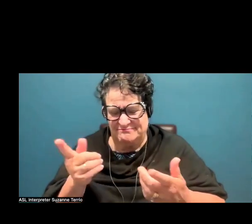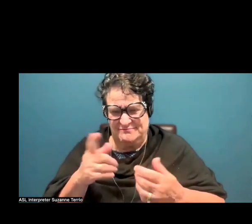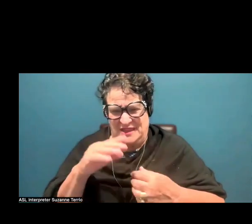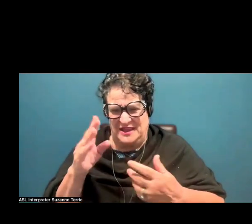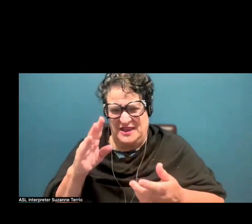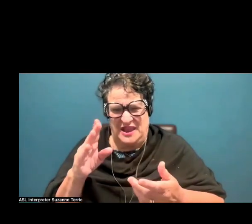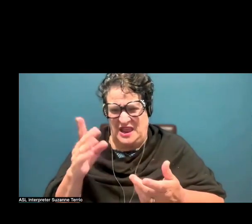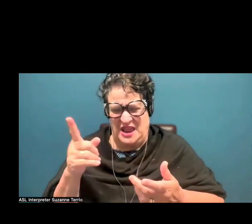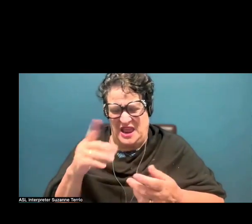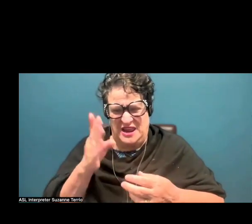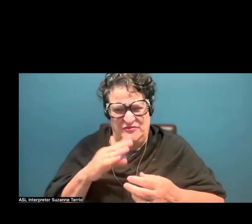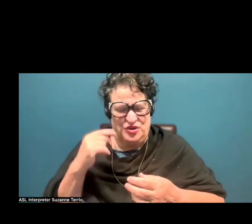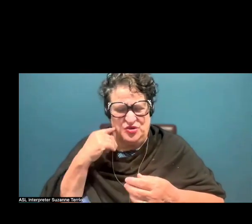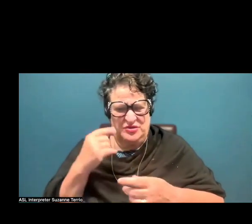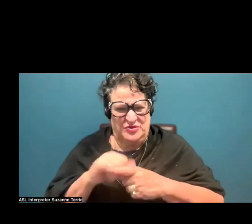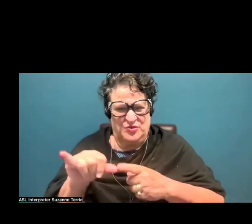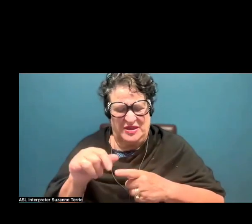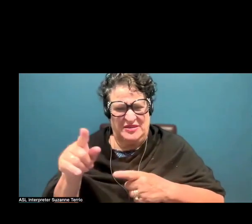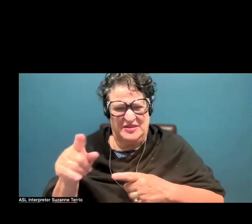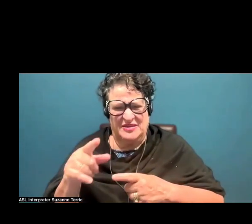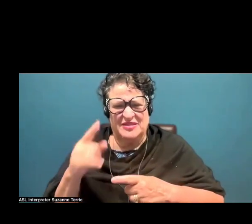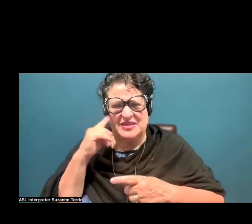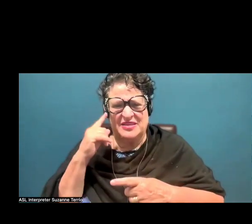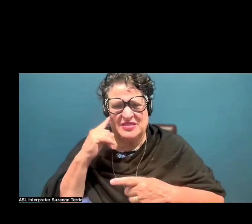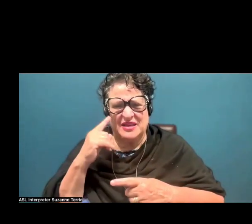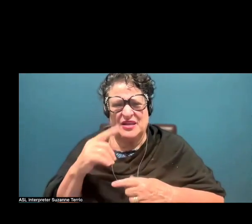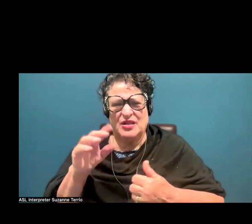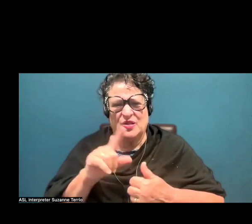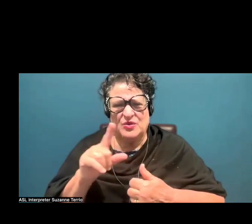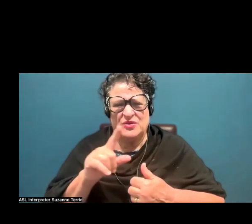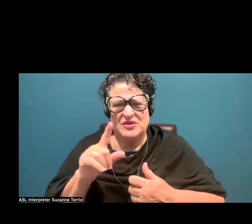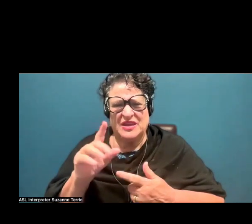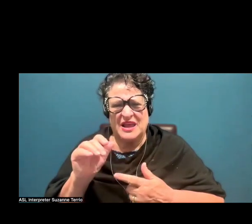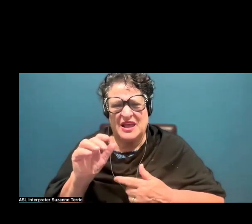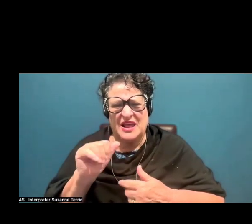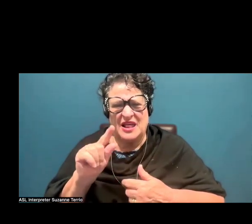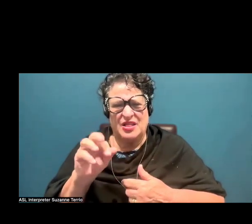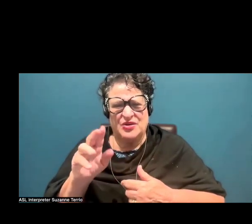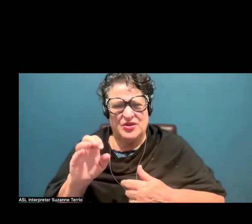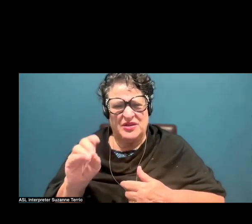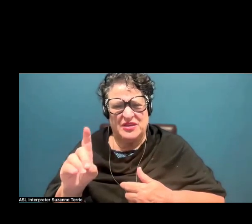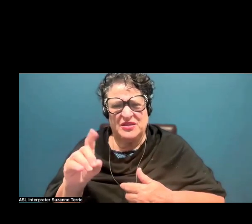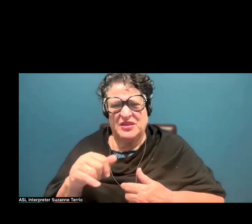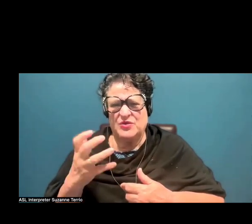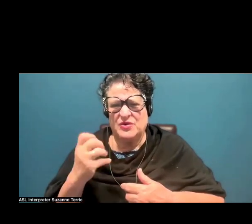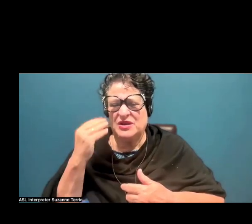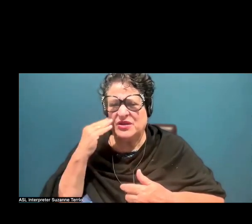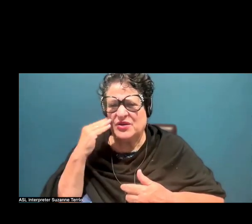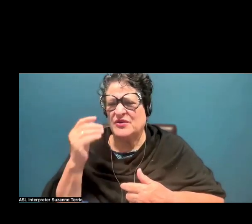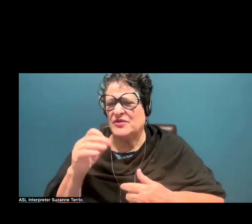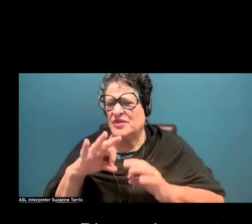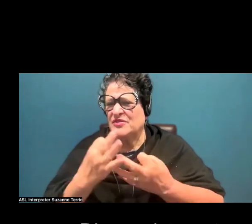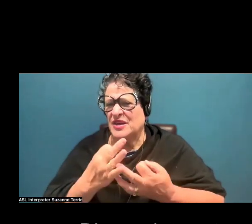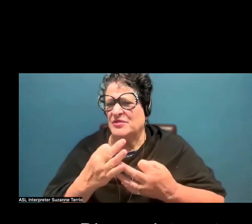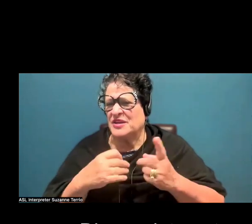The volunteer clears her throat. They think it's Luce Allard. They want to know if her family's here. Mm. Someone lets out a muffled